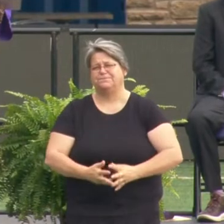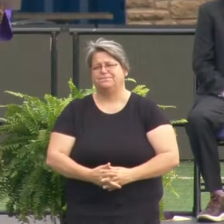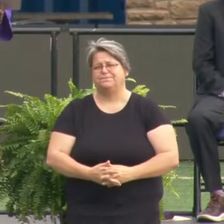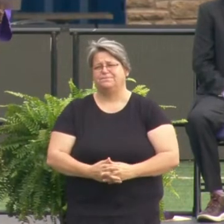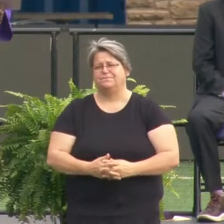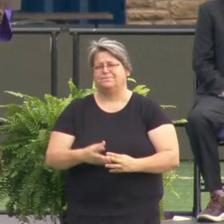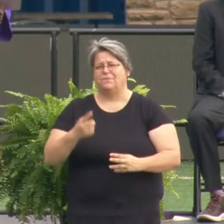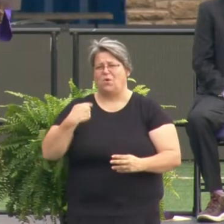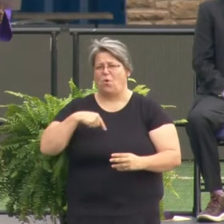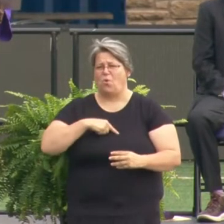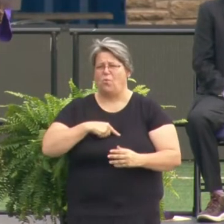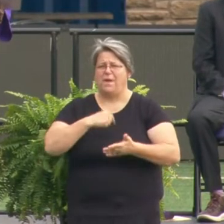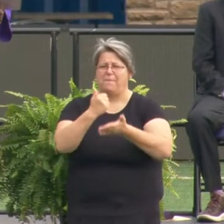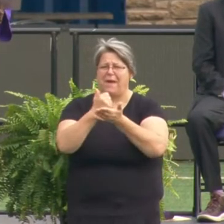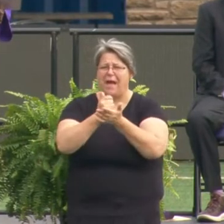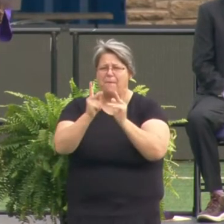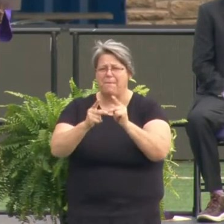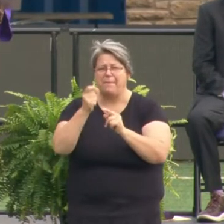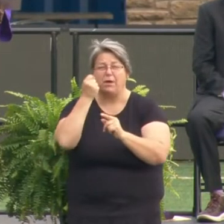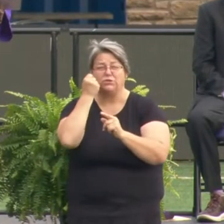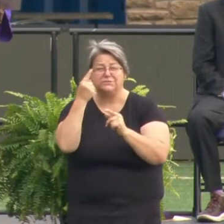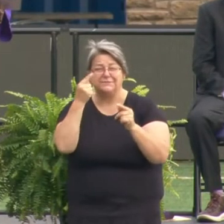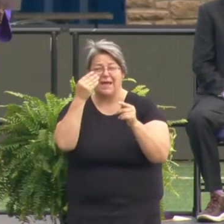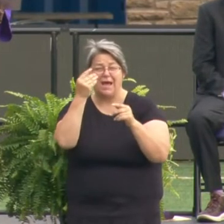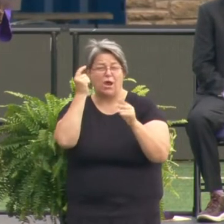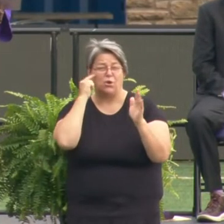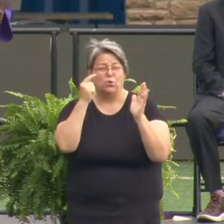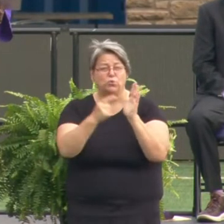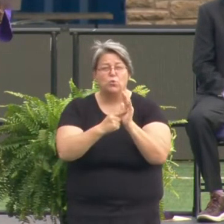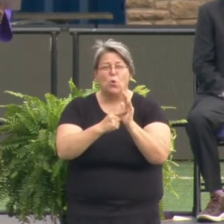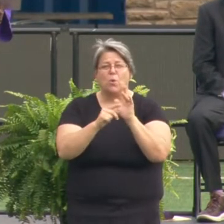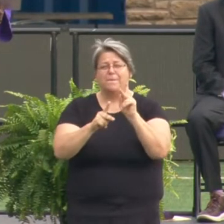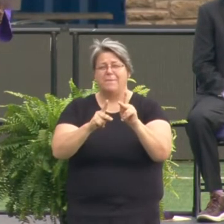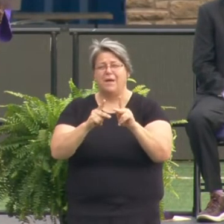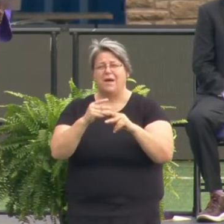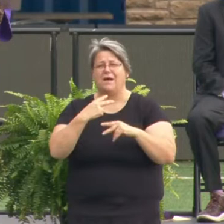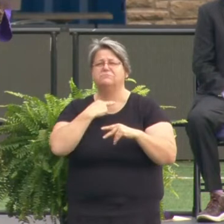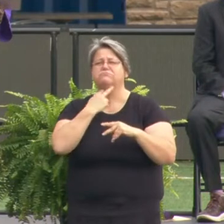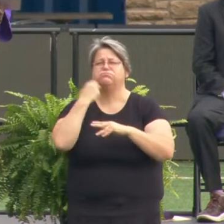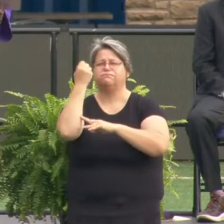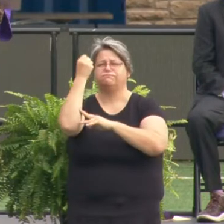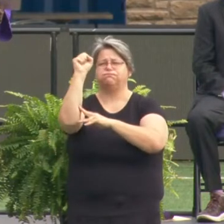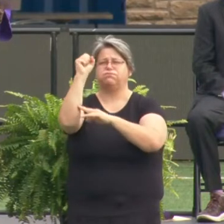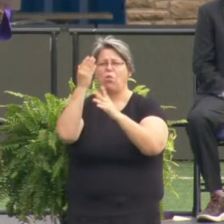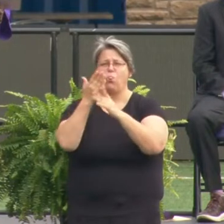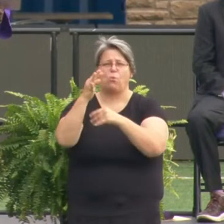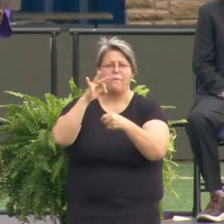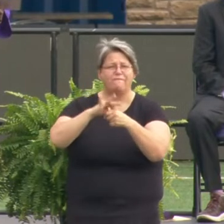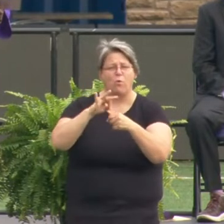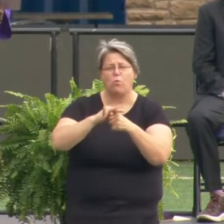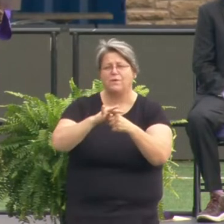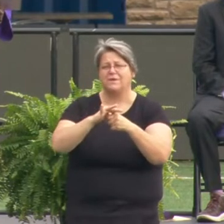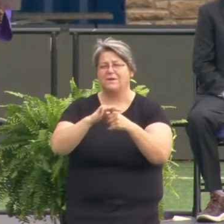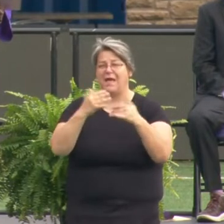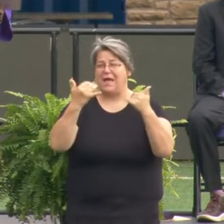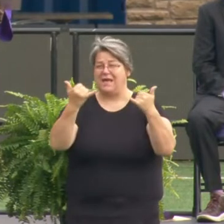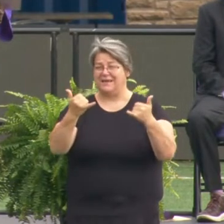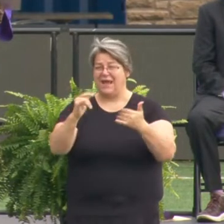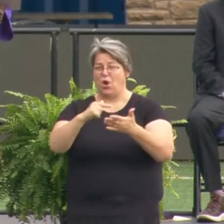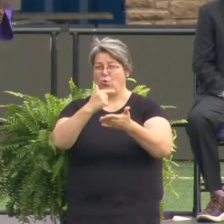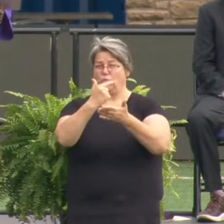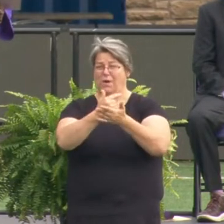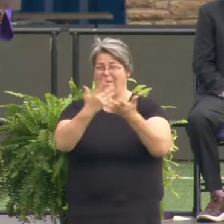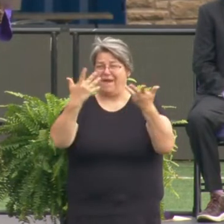We've been raising awareness, protesting, and making sure our voices are heard through voting. Now that we've